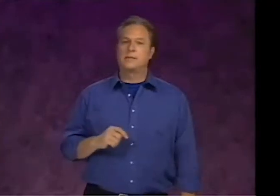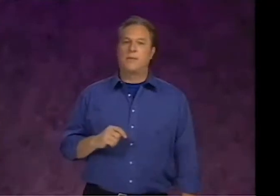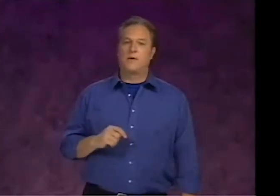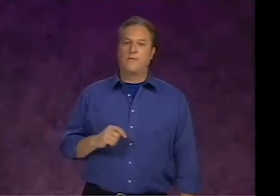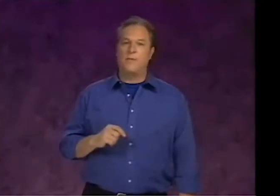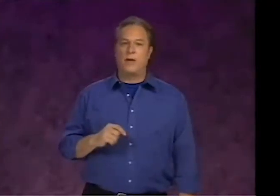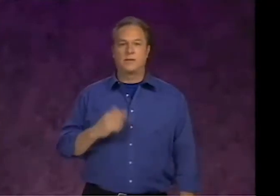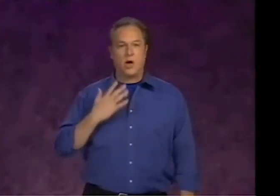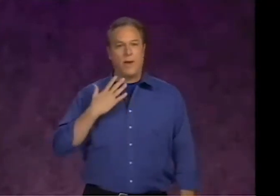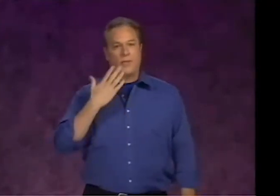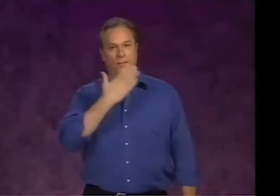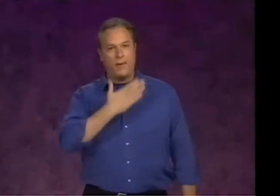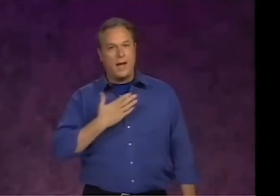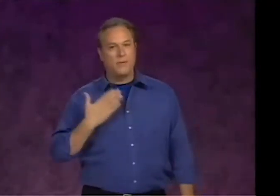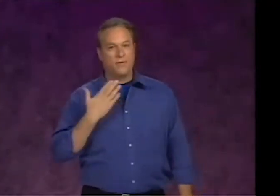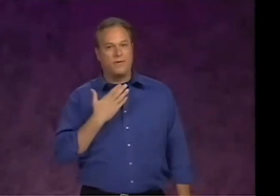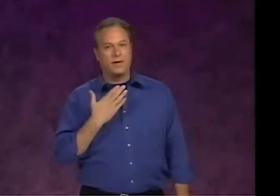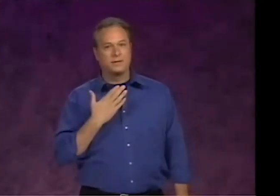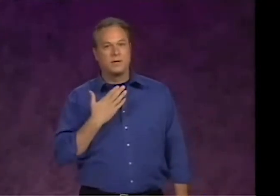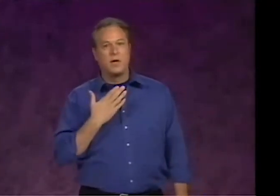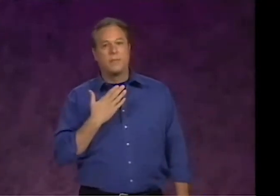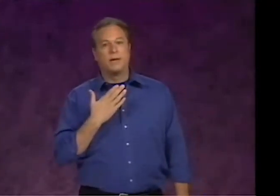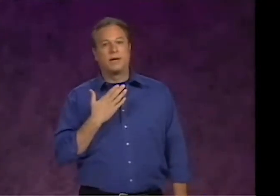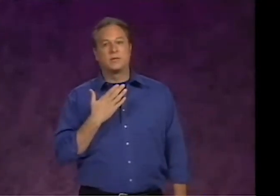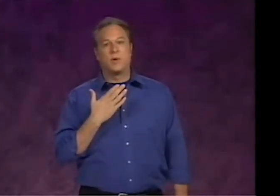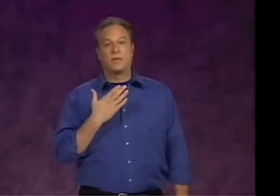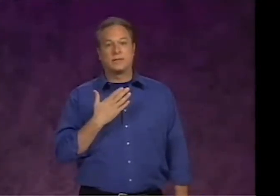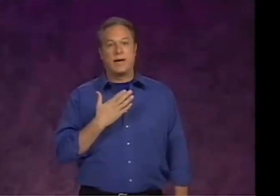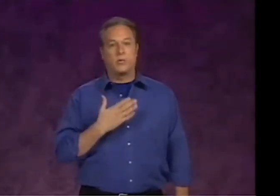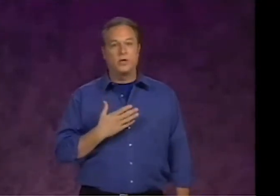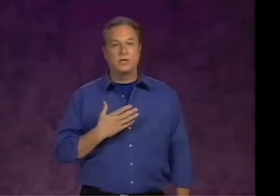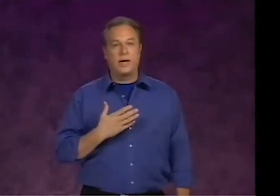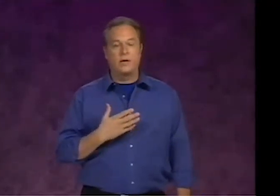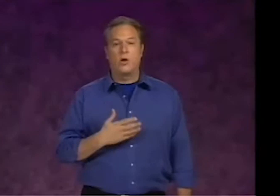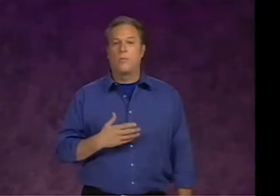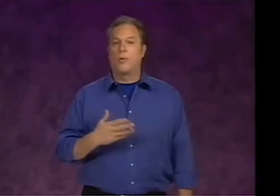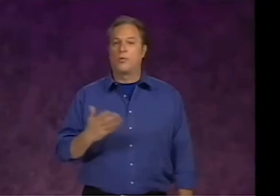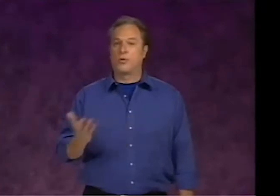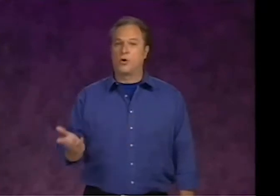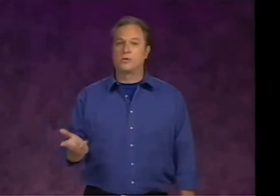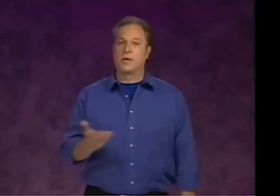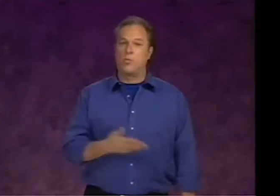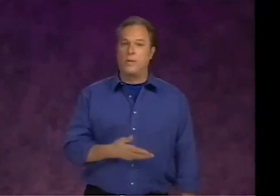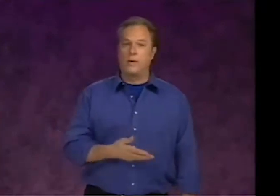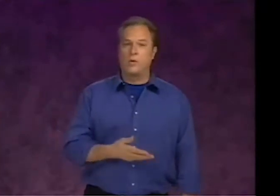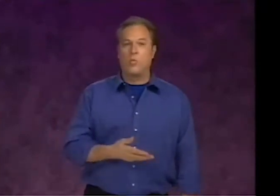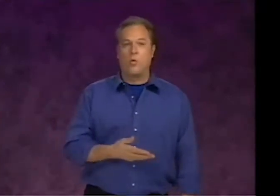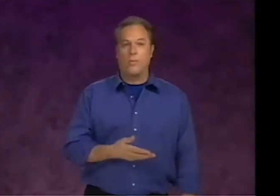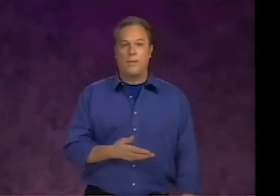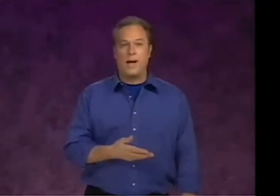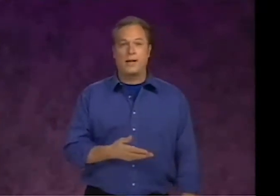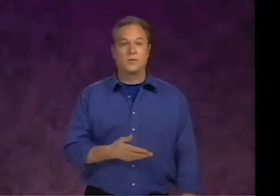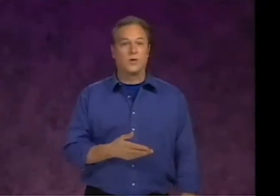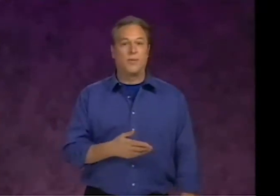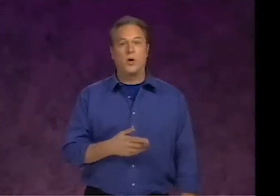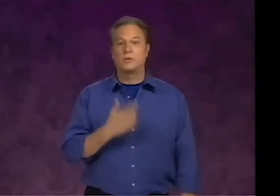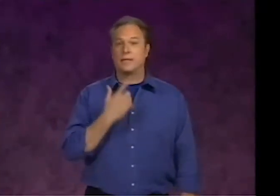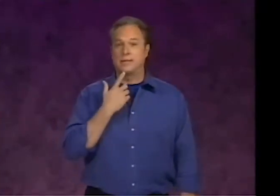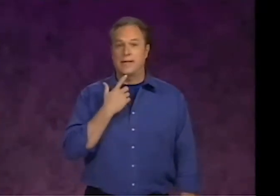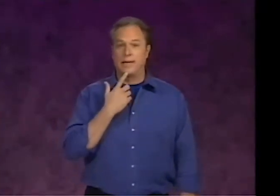about females are made at the bottom of the face, because when the sign originated, both girls and women wore bonnets with bows that tied